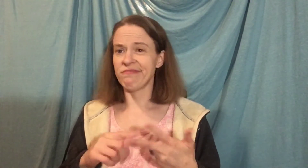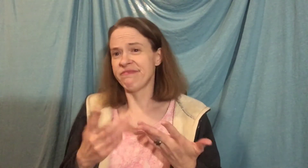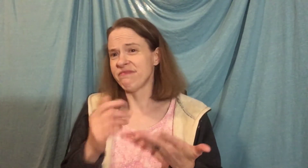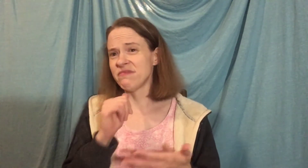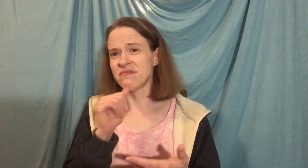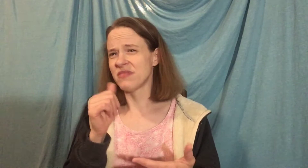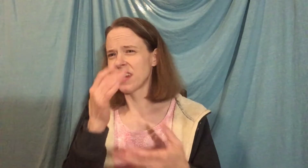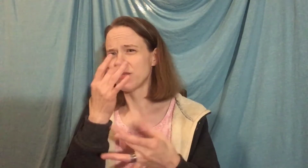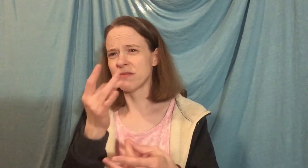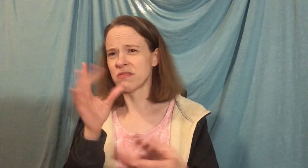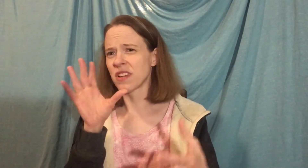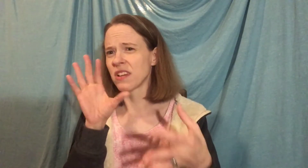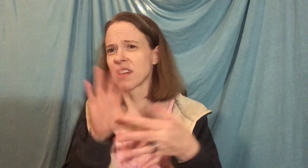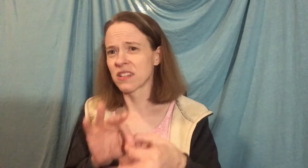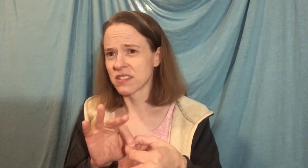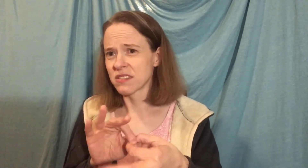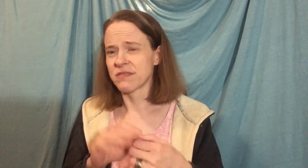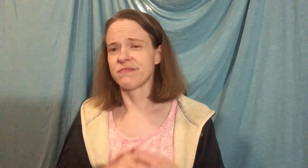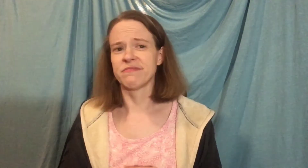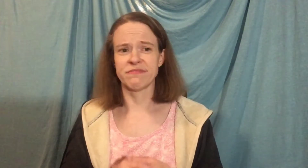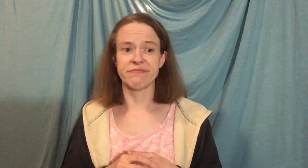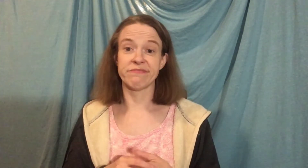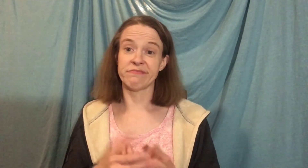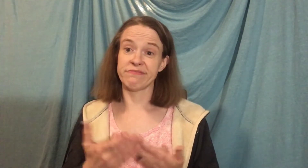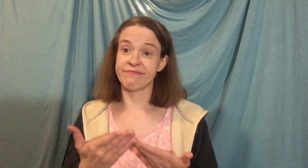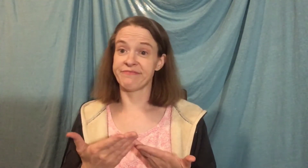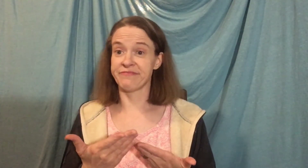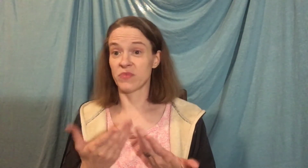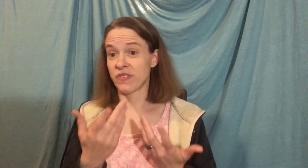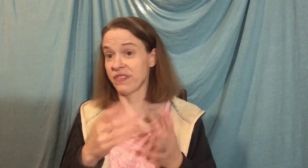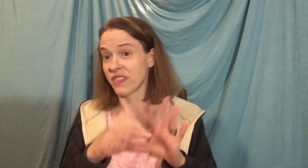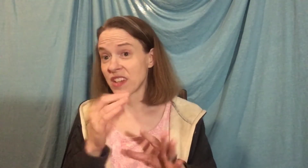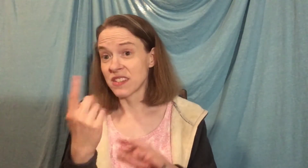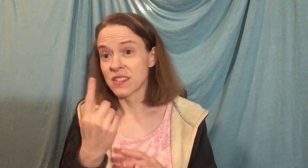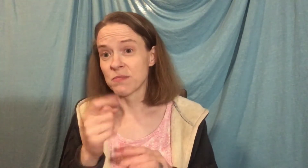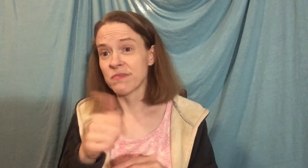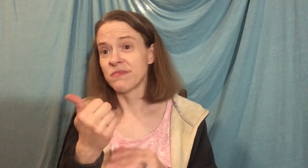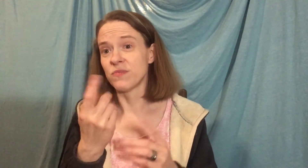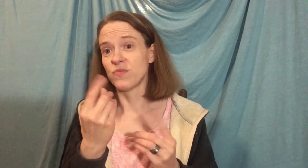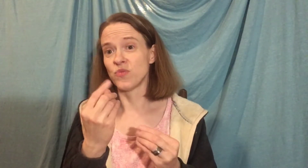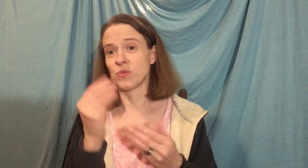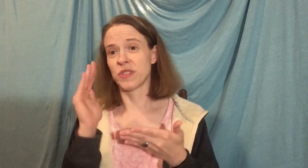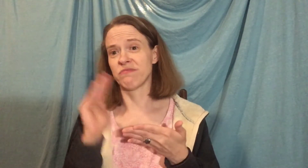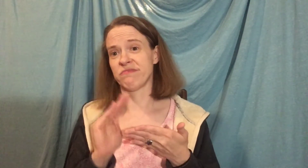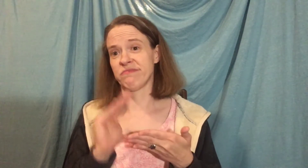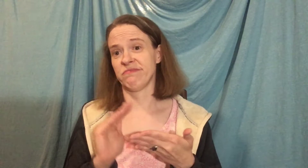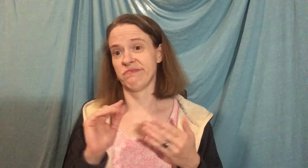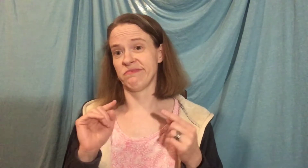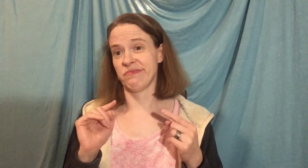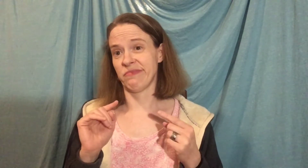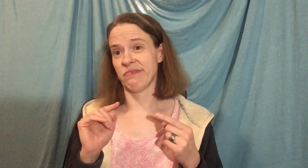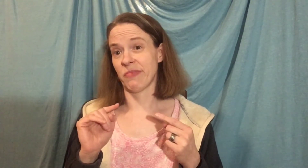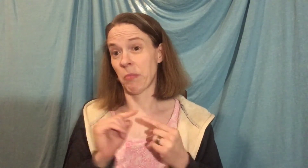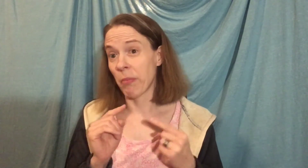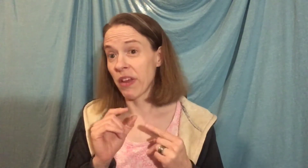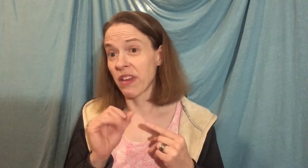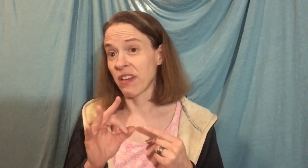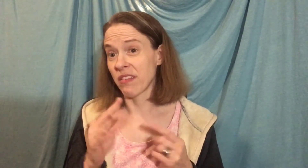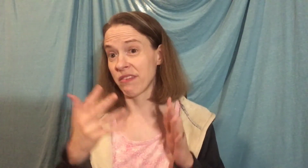course, a lack of interest in connecting, and they find something else to do to lessen the pain